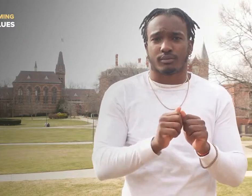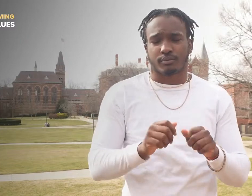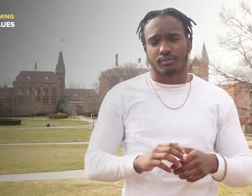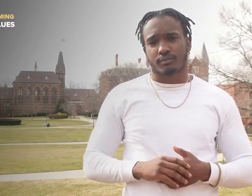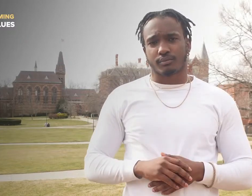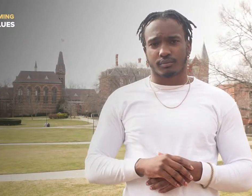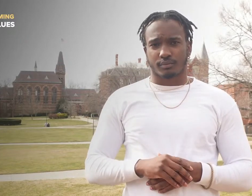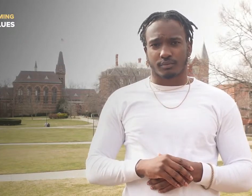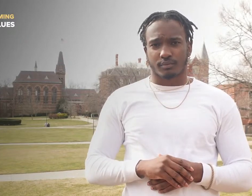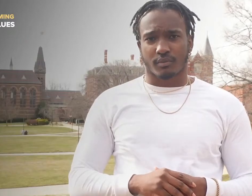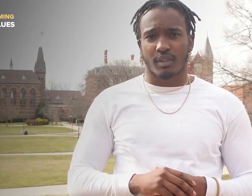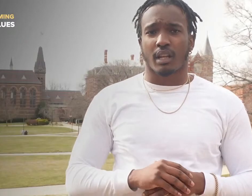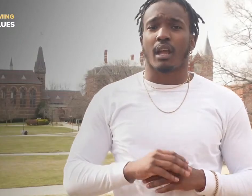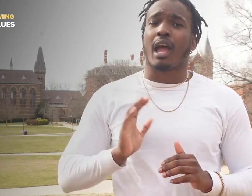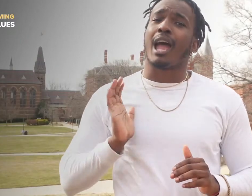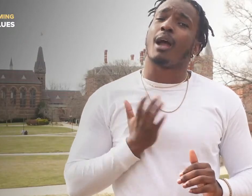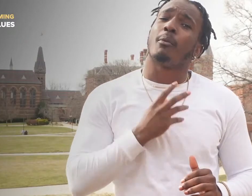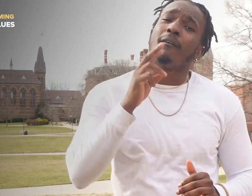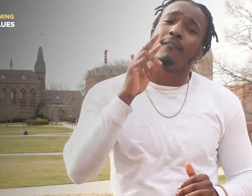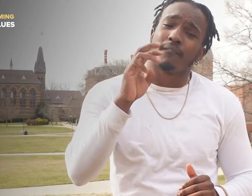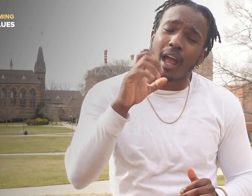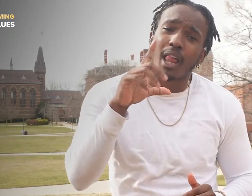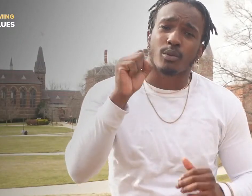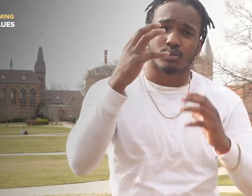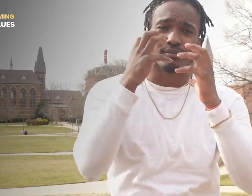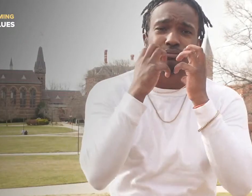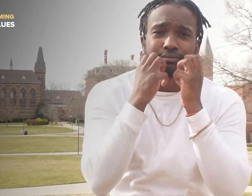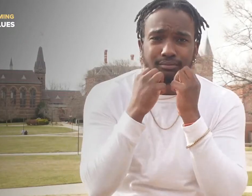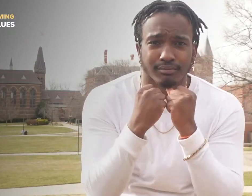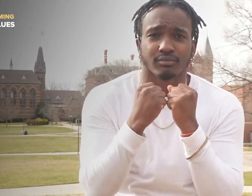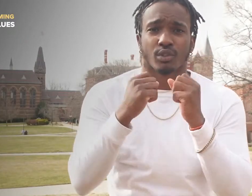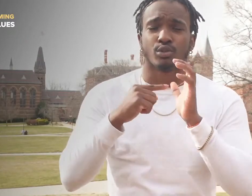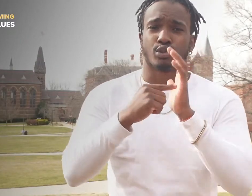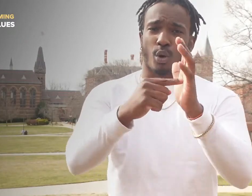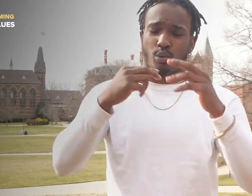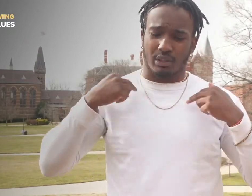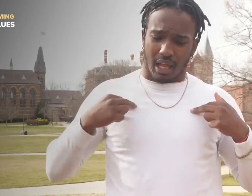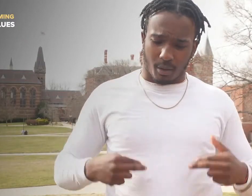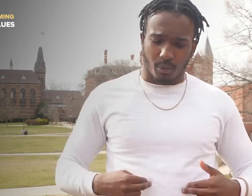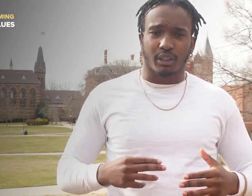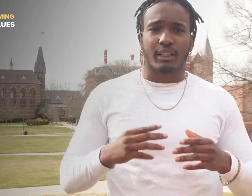working together. Our values show our human connection.